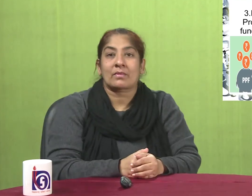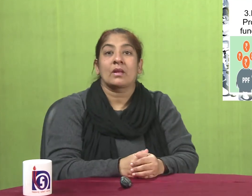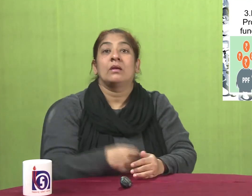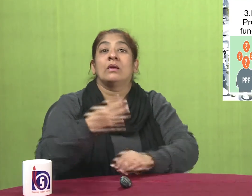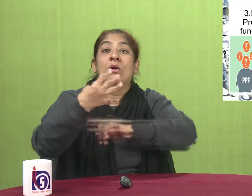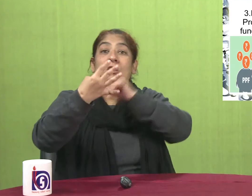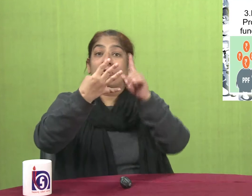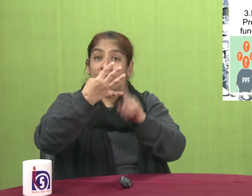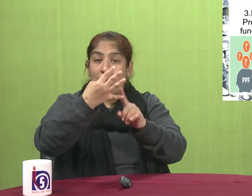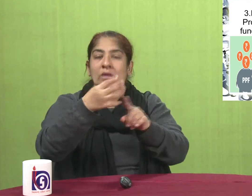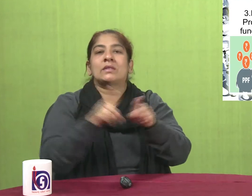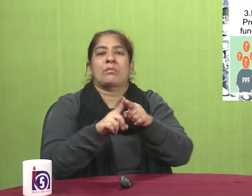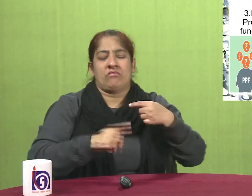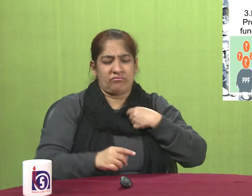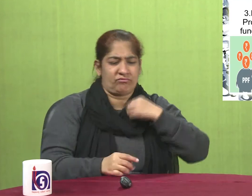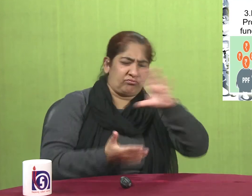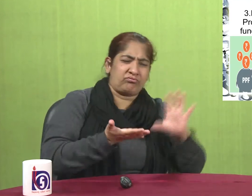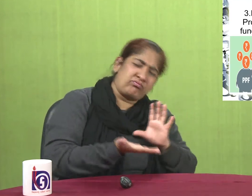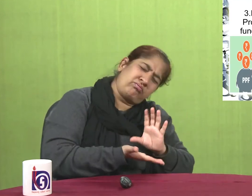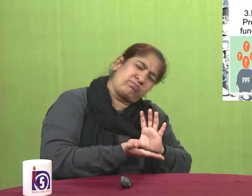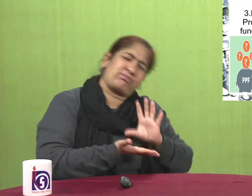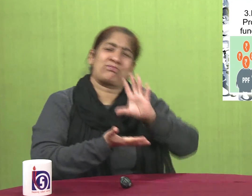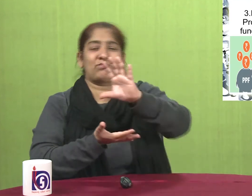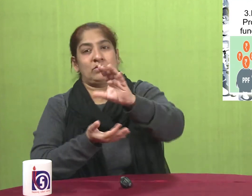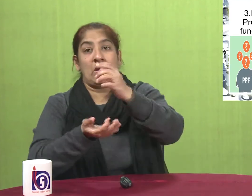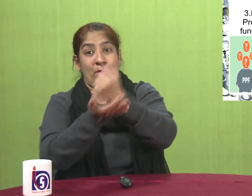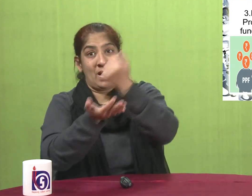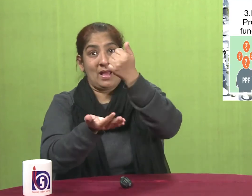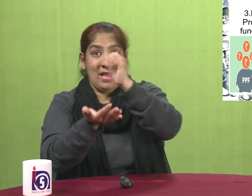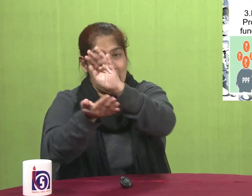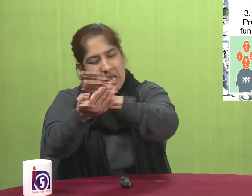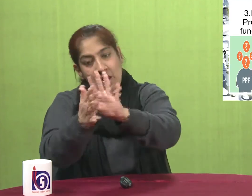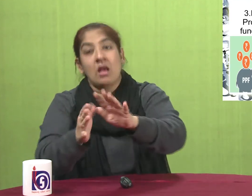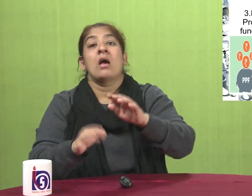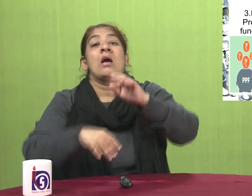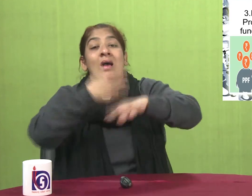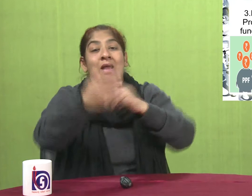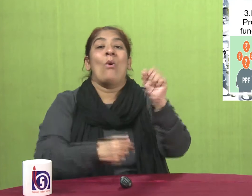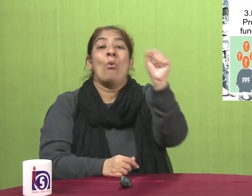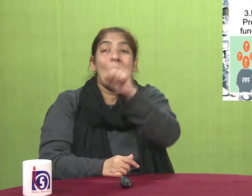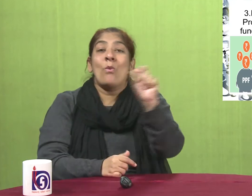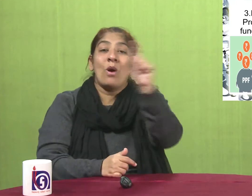monthly income scheme, where your monthly income is given to you every month.